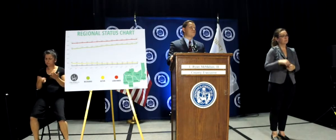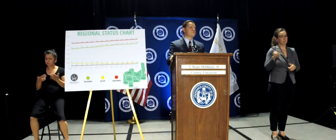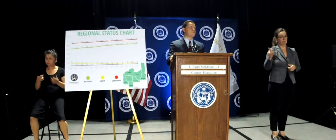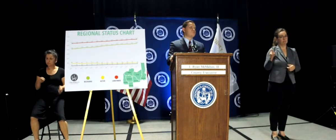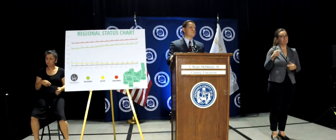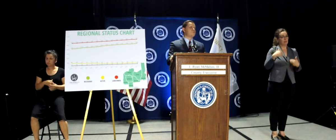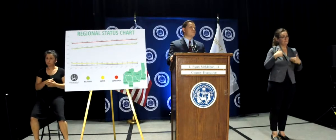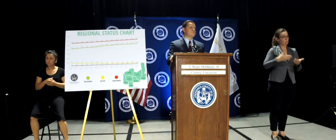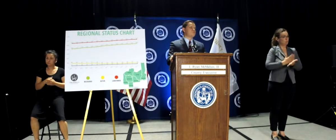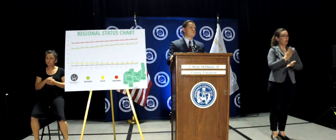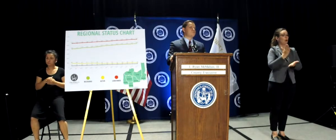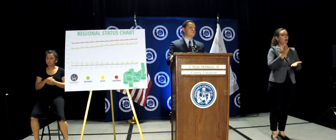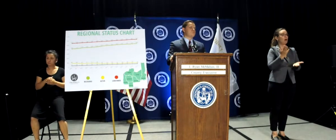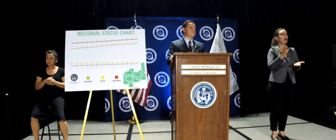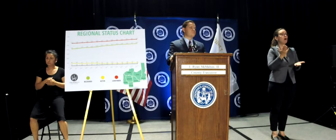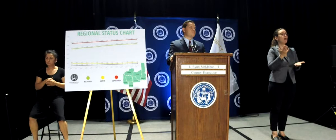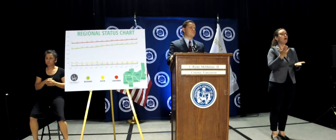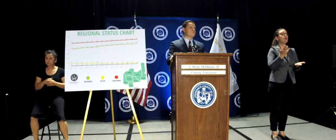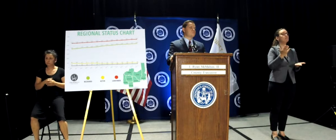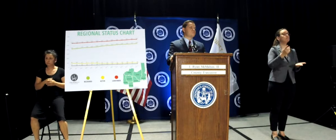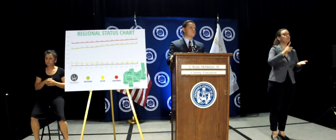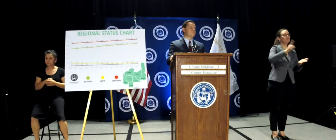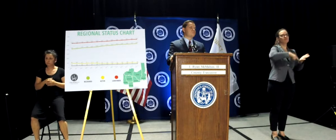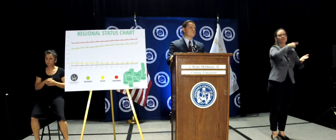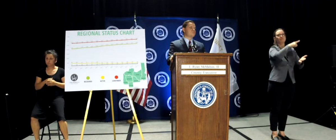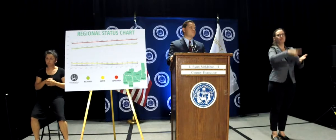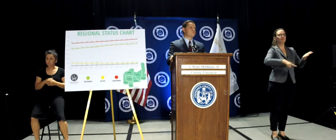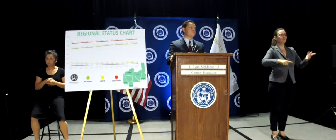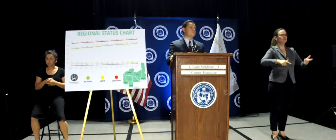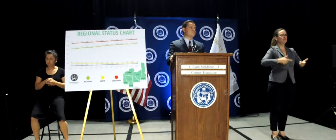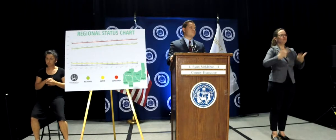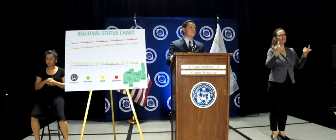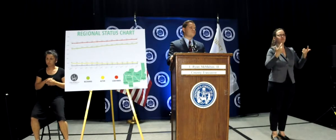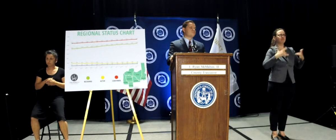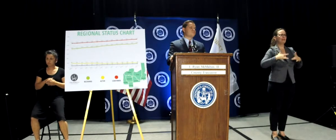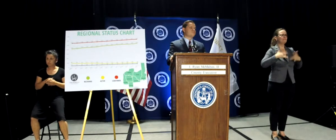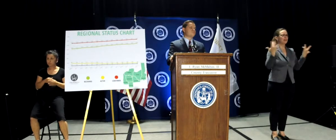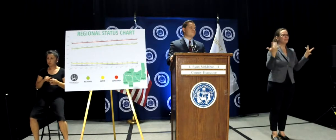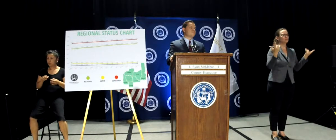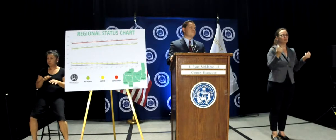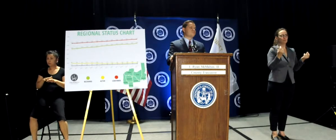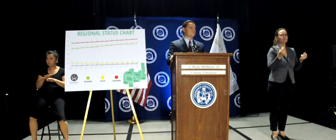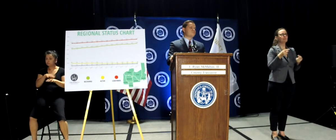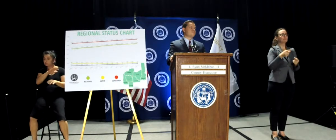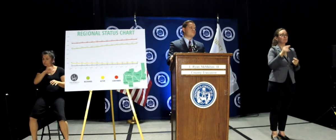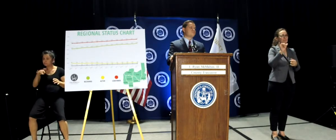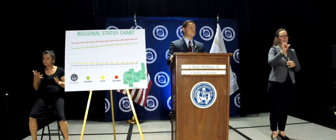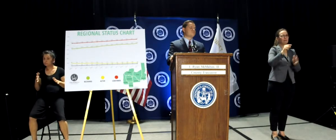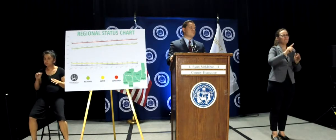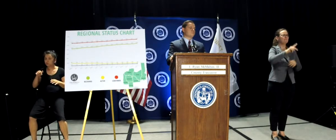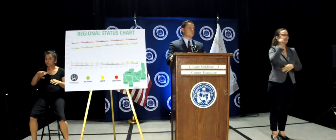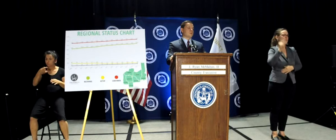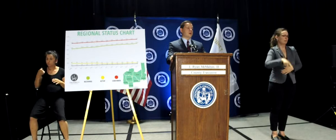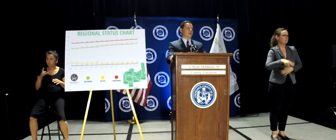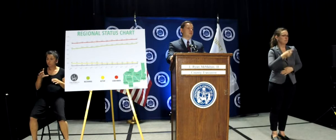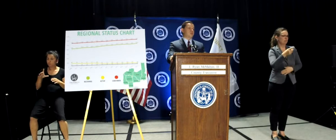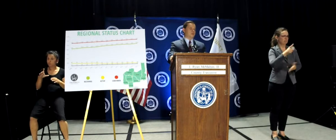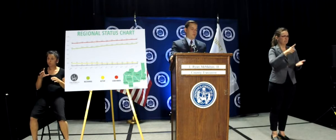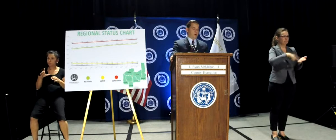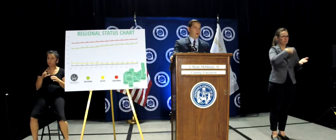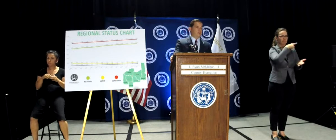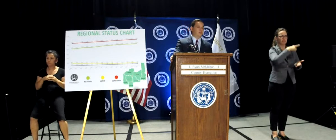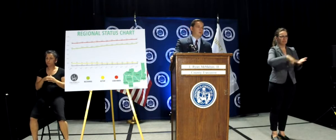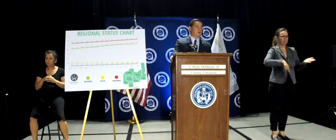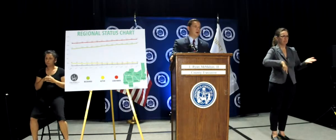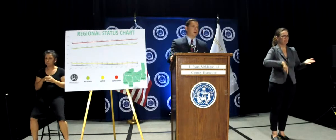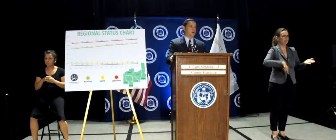and like running the War Memorial and stuff. Do you anticipate having to make that decision if the AHL doesn't come in and do that themselves? I do have